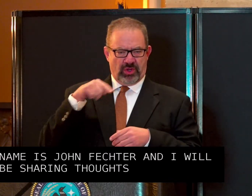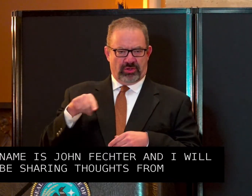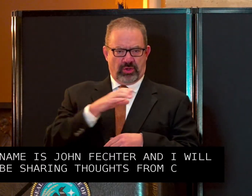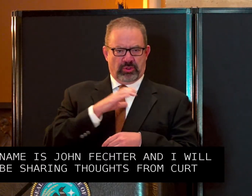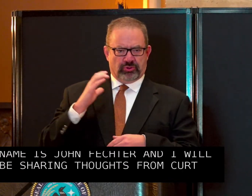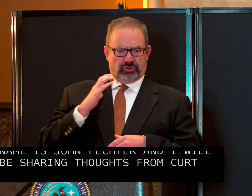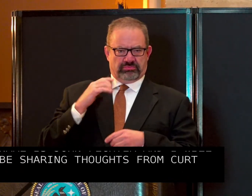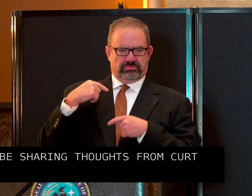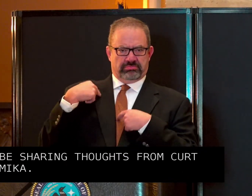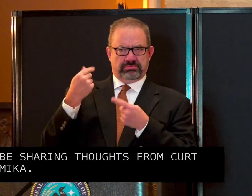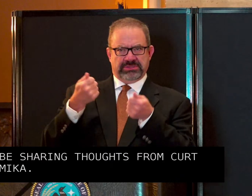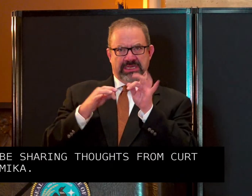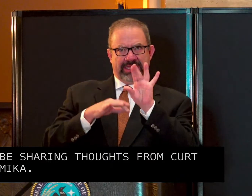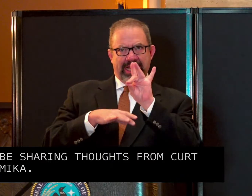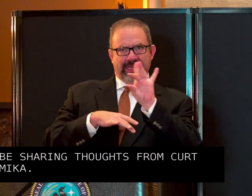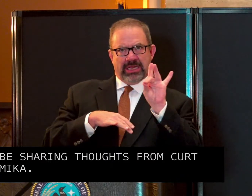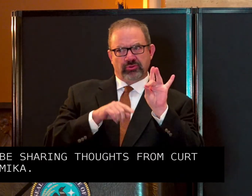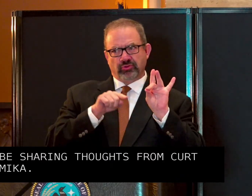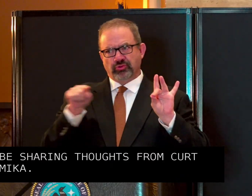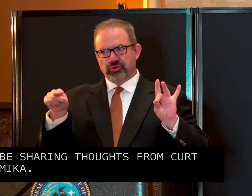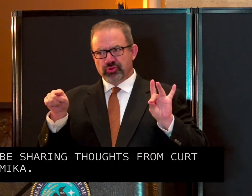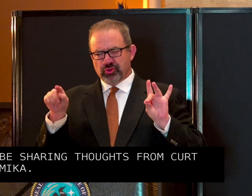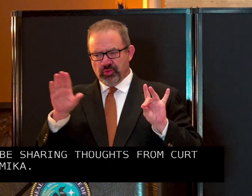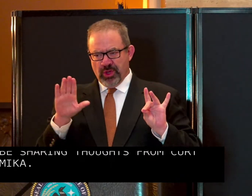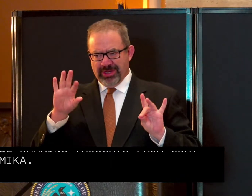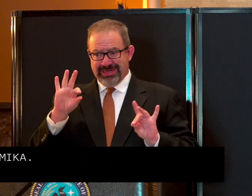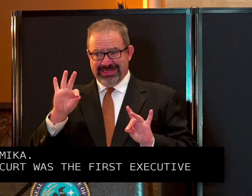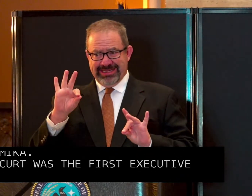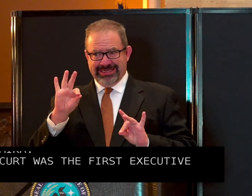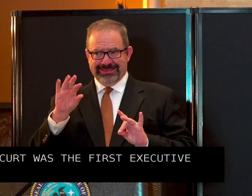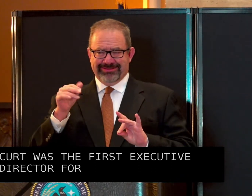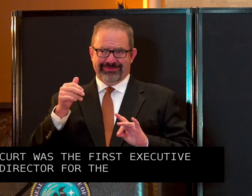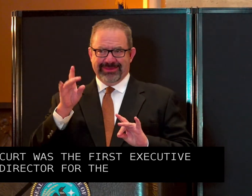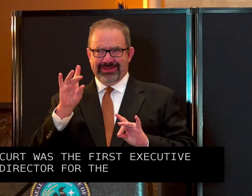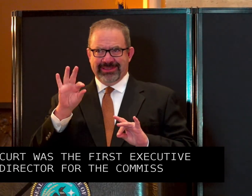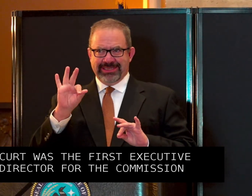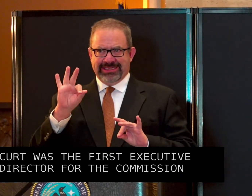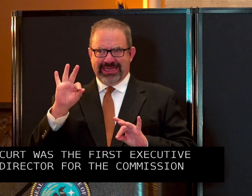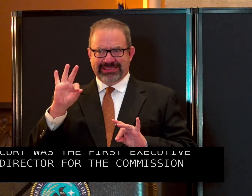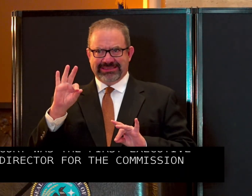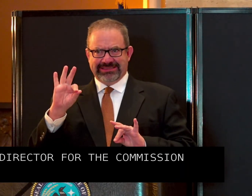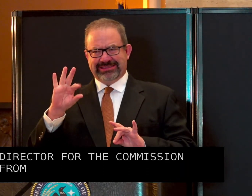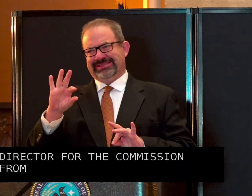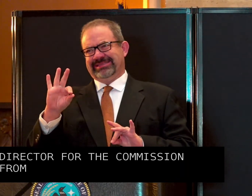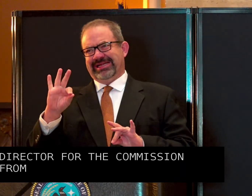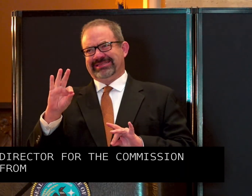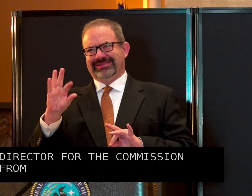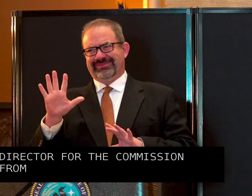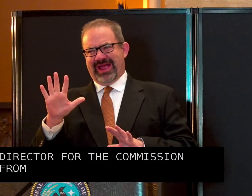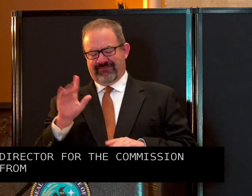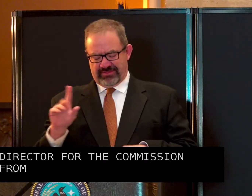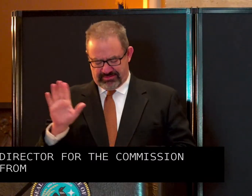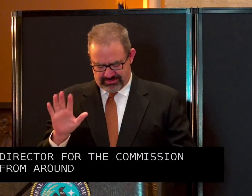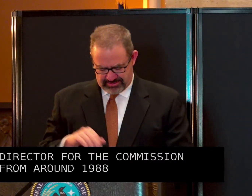Curt was the first executive director for the commission from around 1988 to